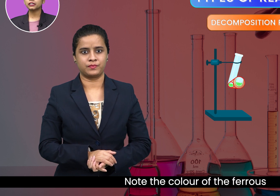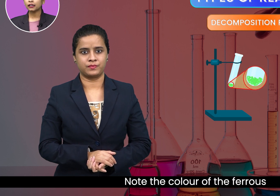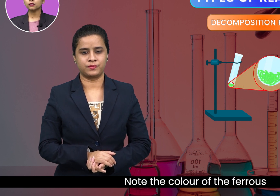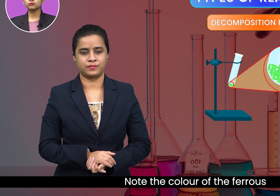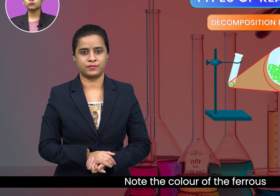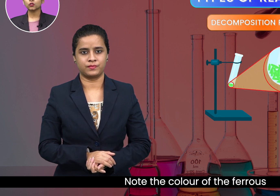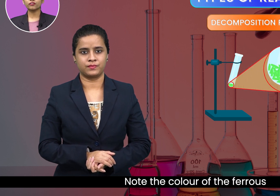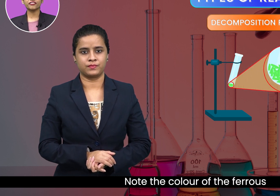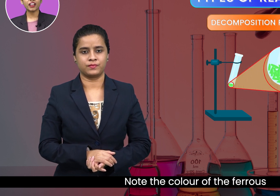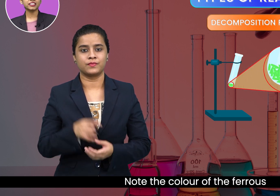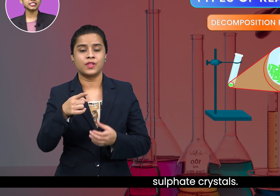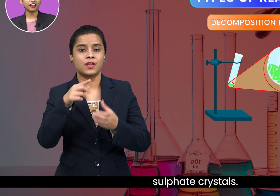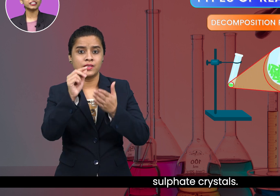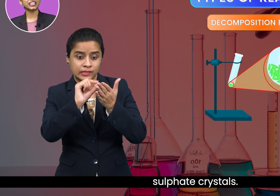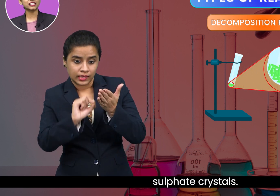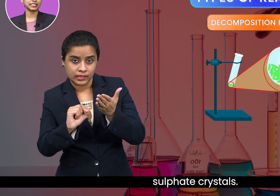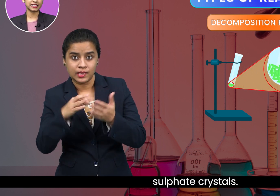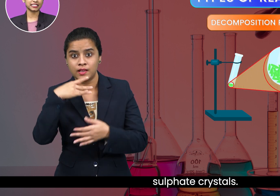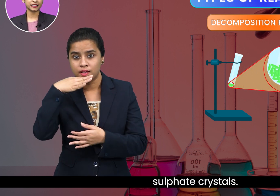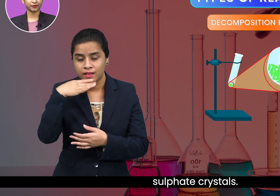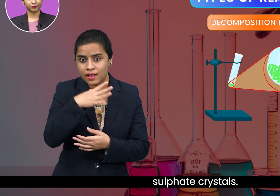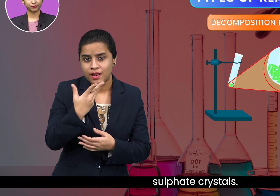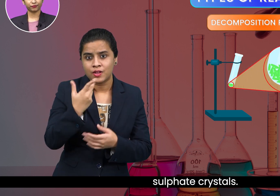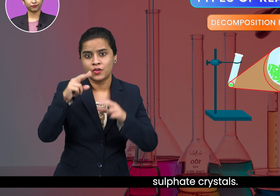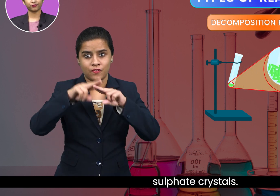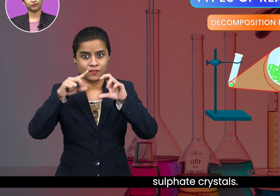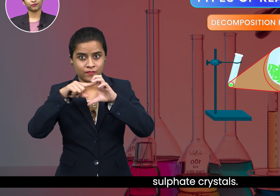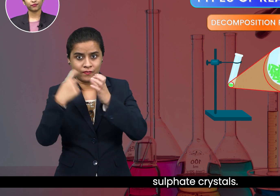Note the color of the ferrous sulfate crystals.